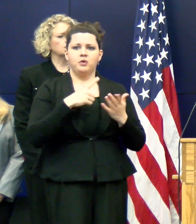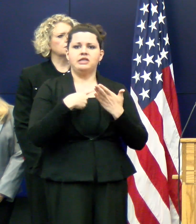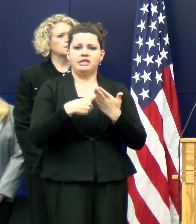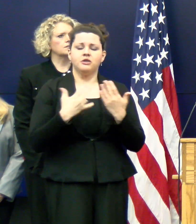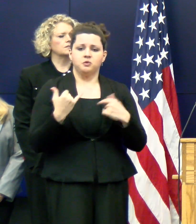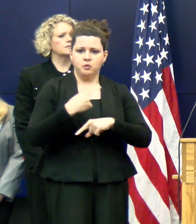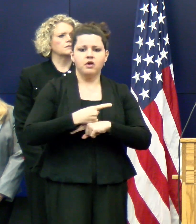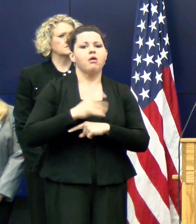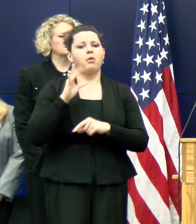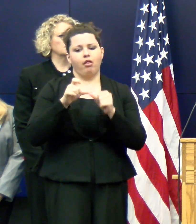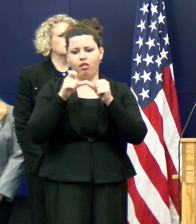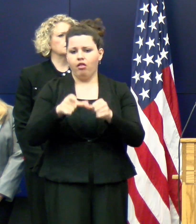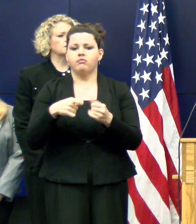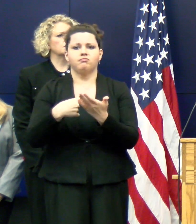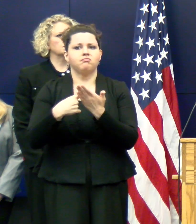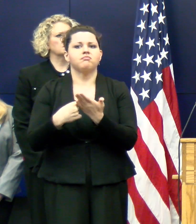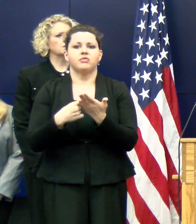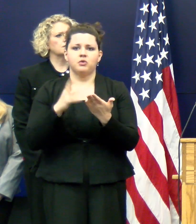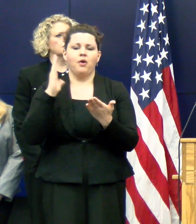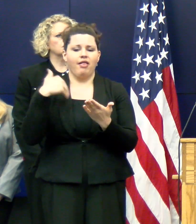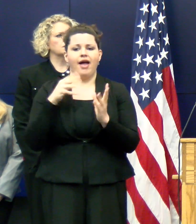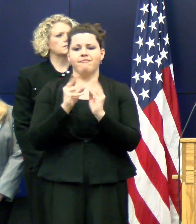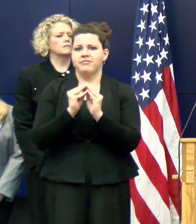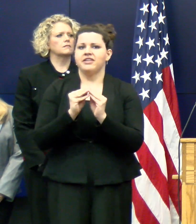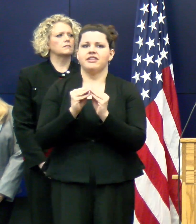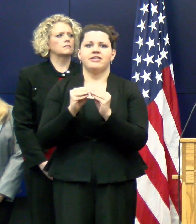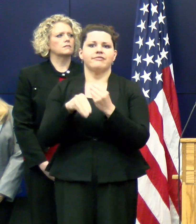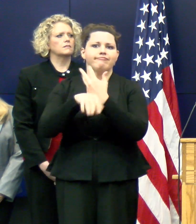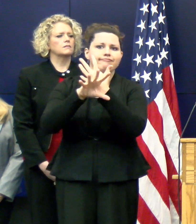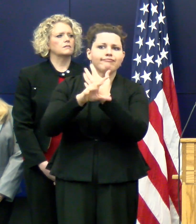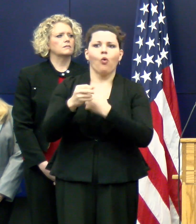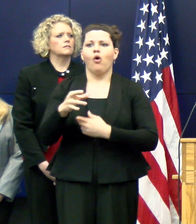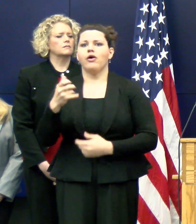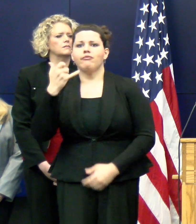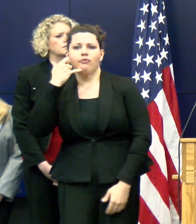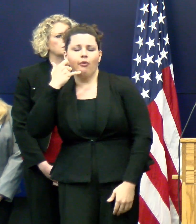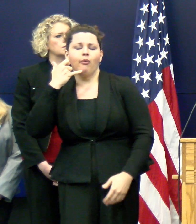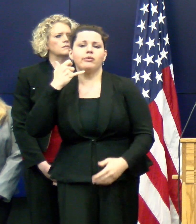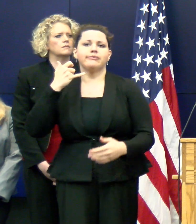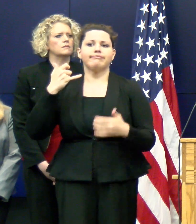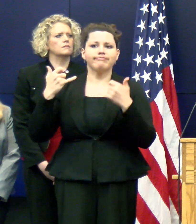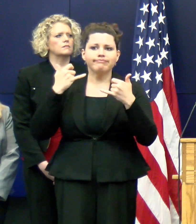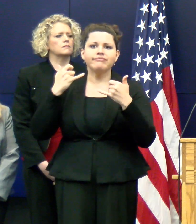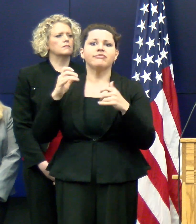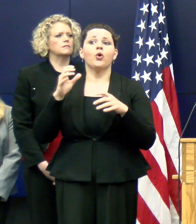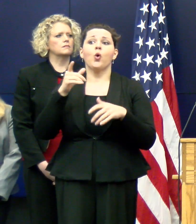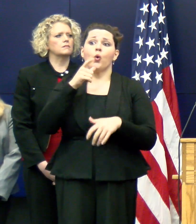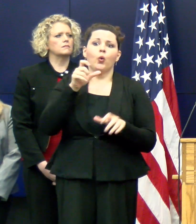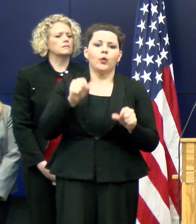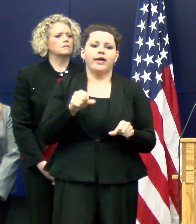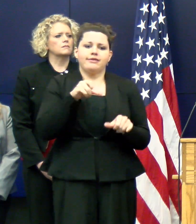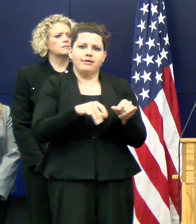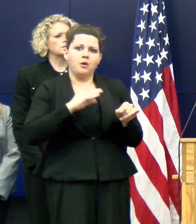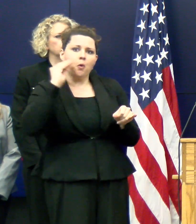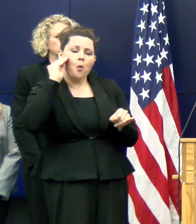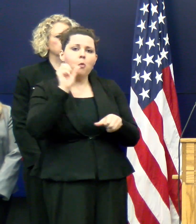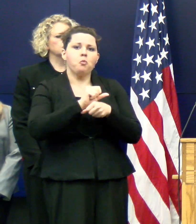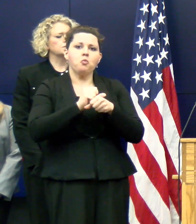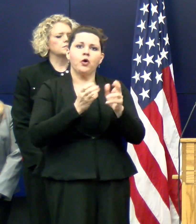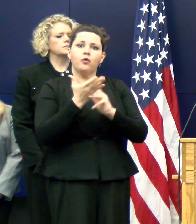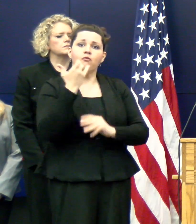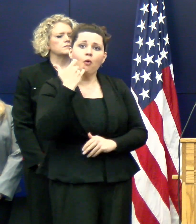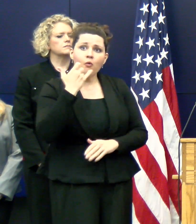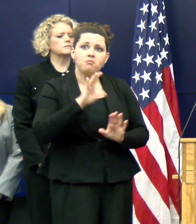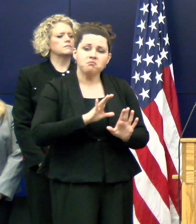today. It'll be a continued discussion that we have on Monday at CEOC to look who can telework and how we can proceed forward with